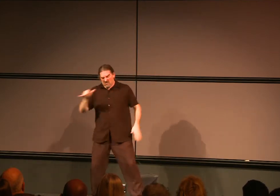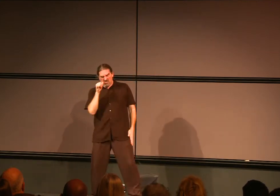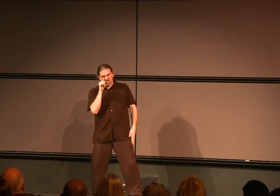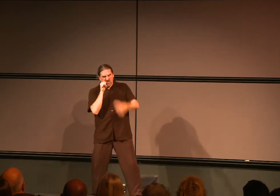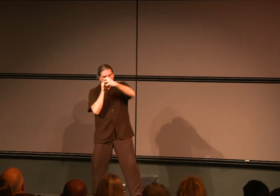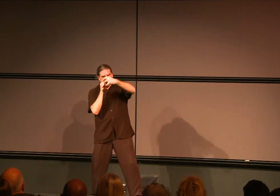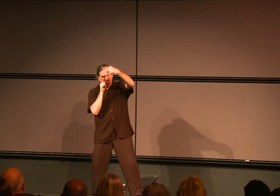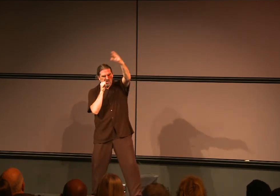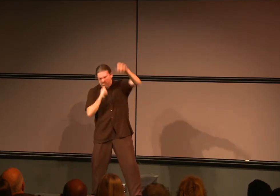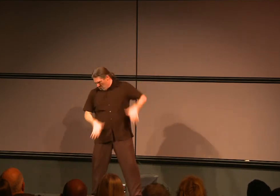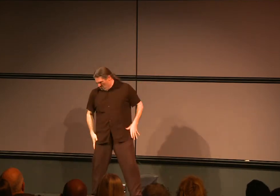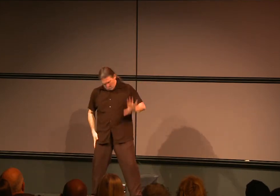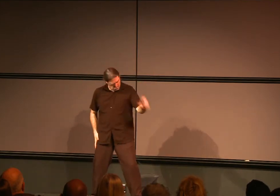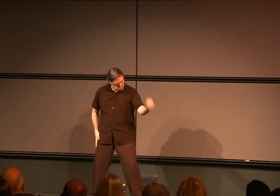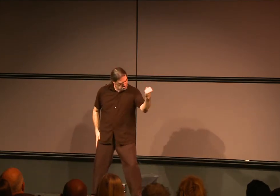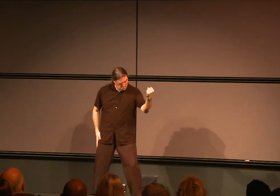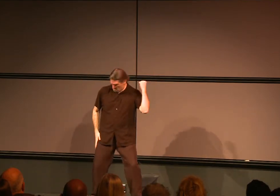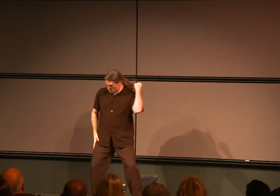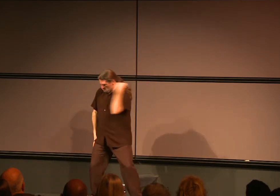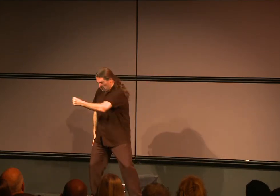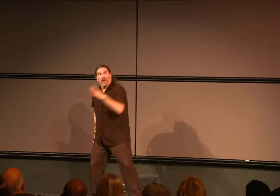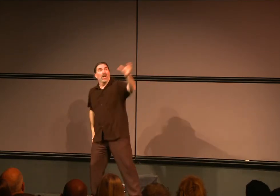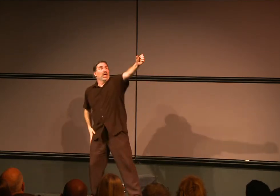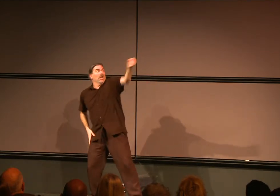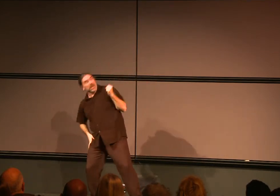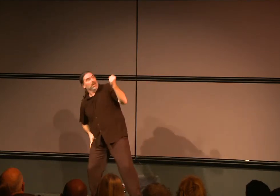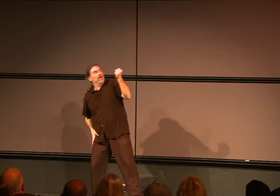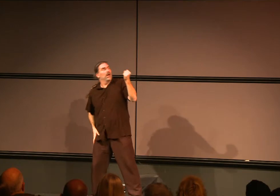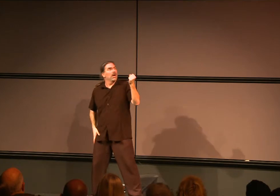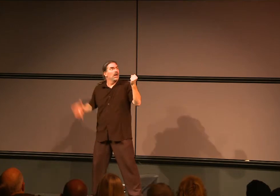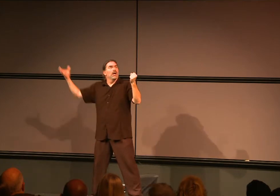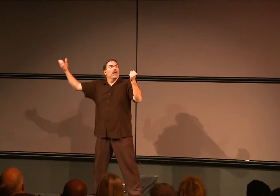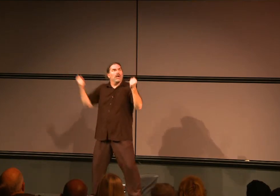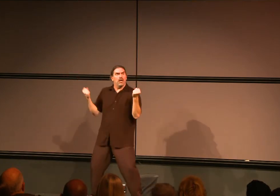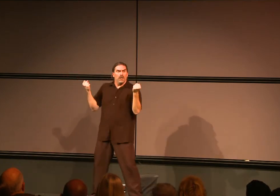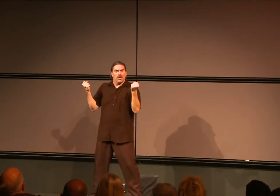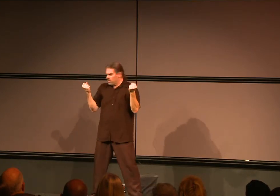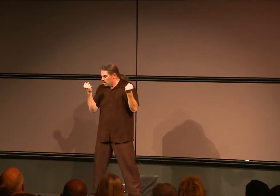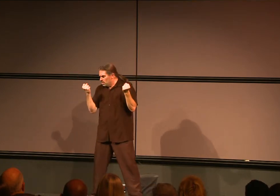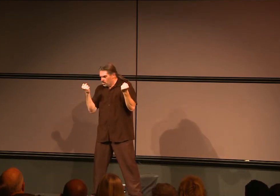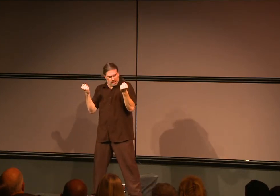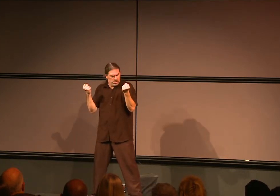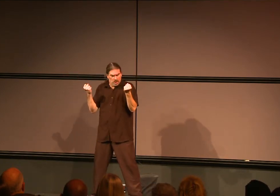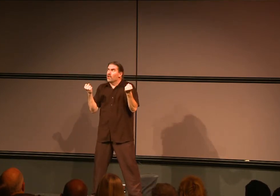a man with a pipe hands him a spike with a hammer.